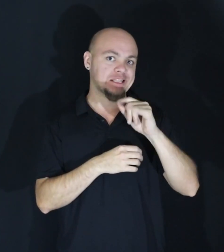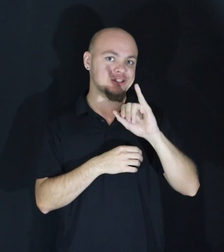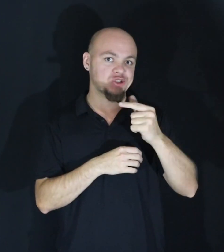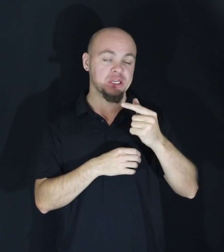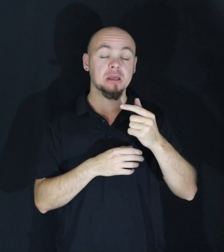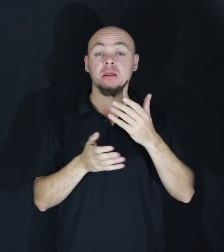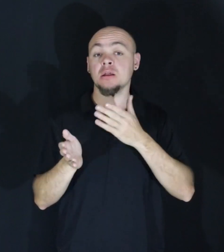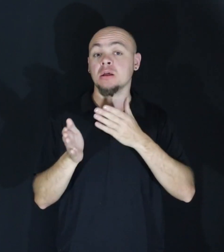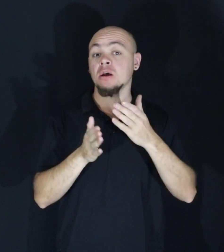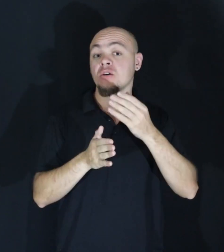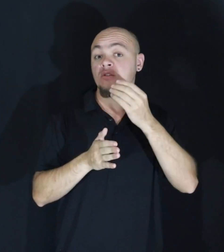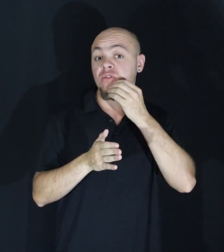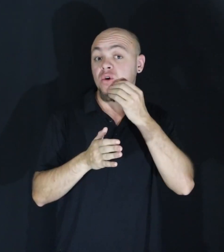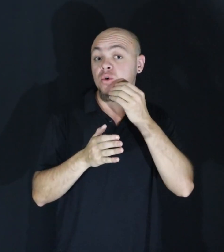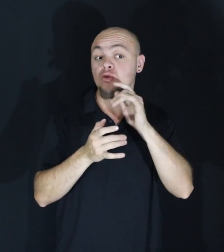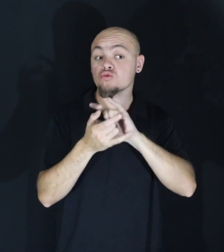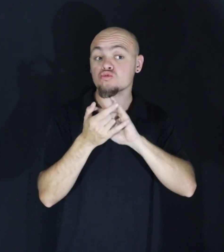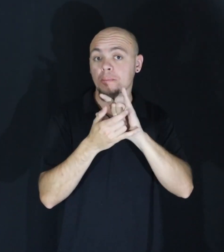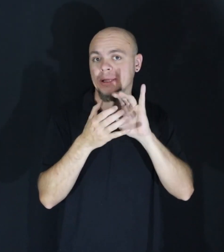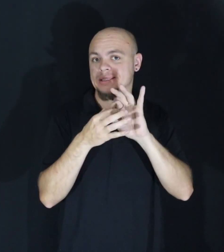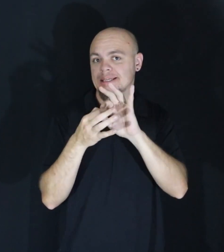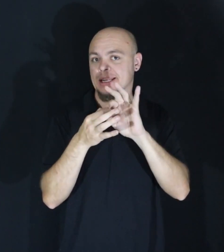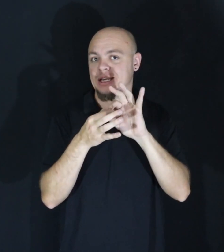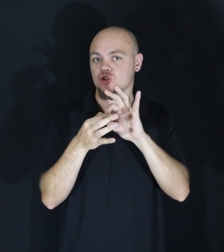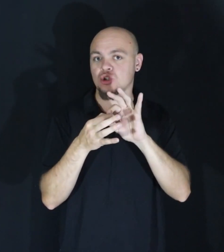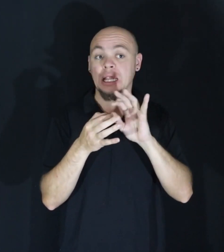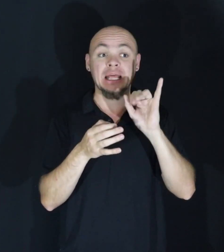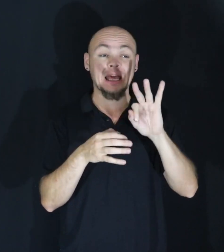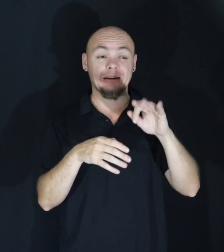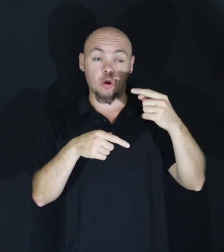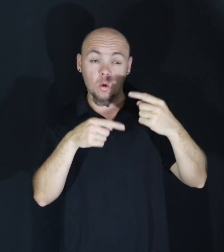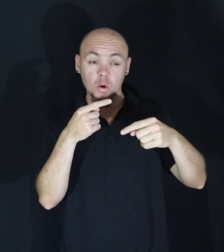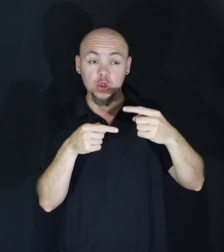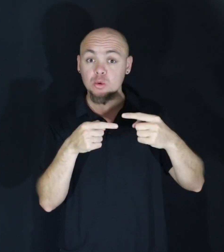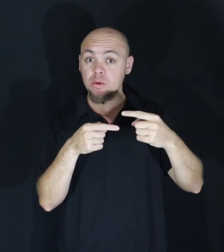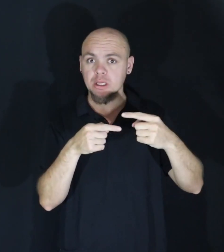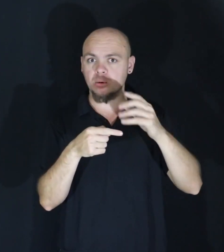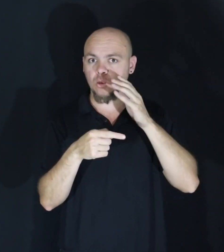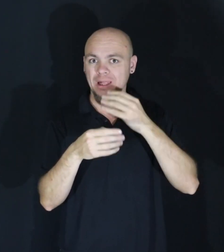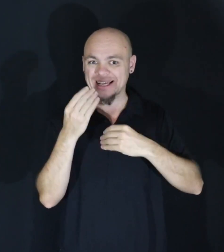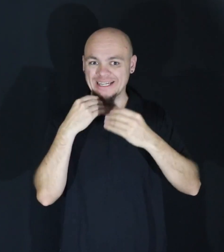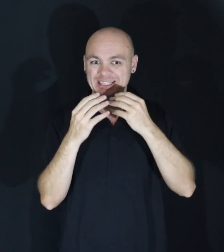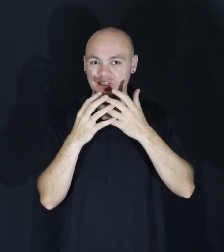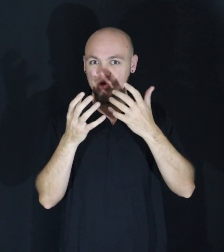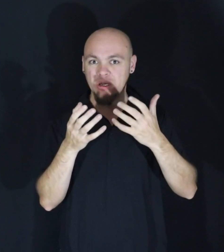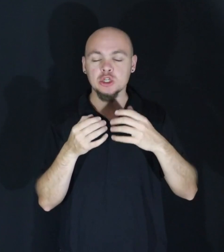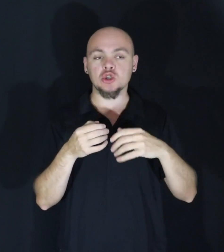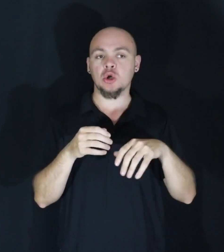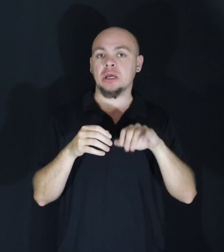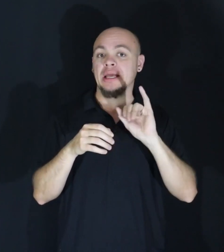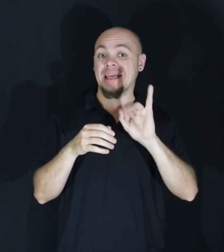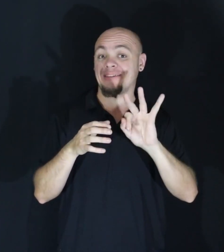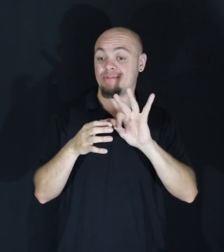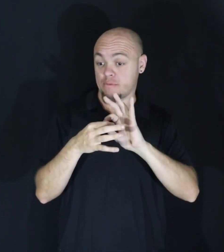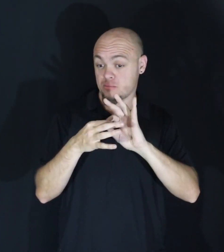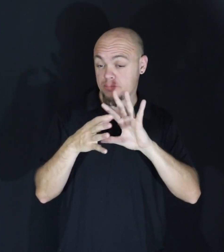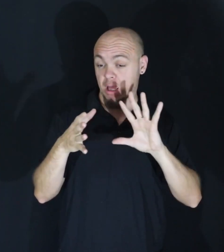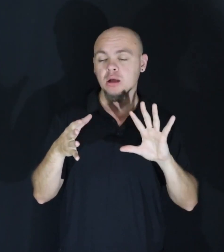connection. People may overeat if they're arguing with their loved ones, splitting up, or